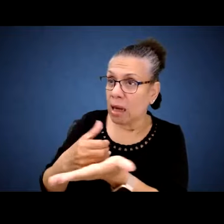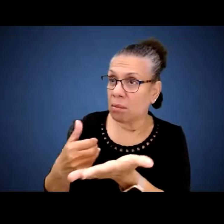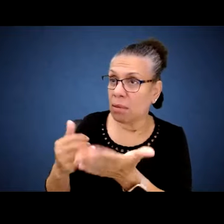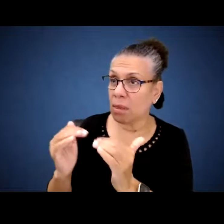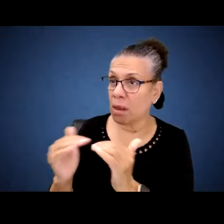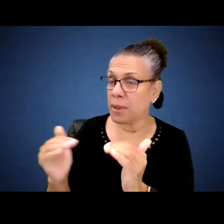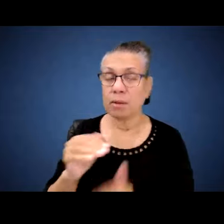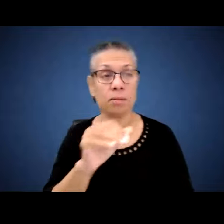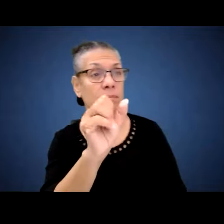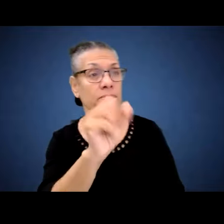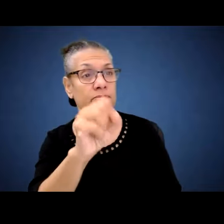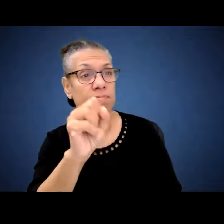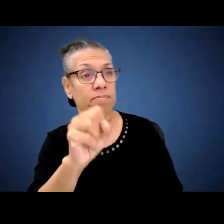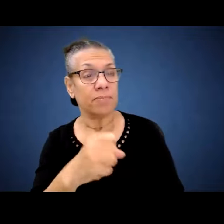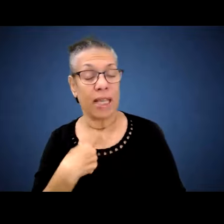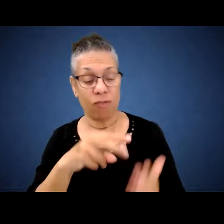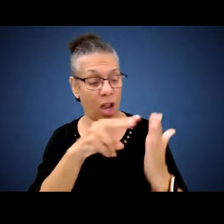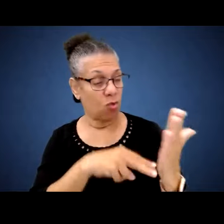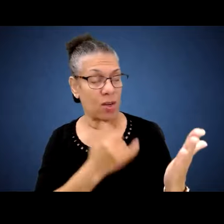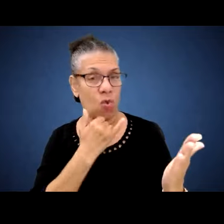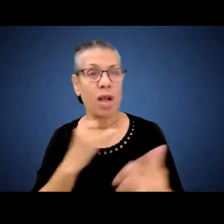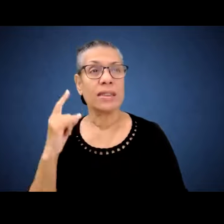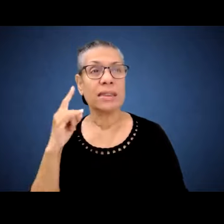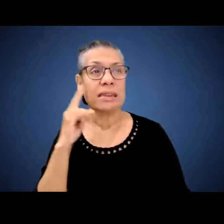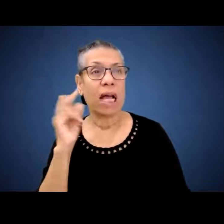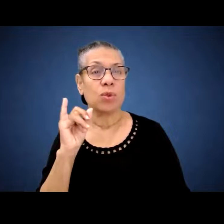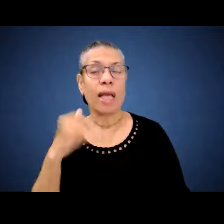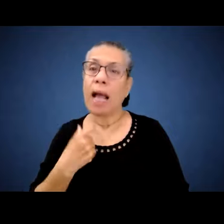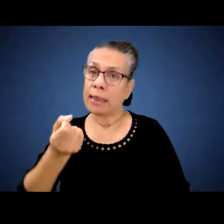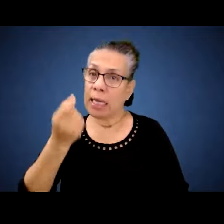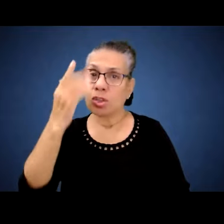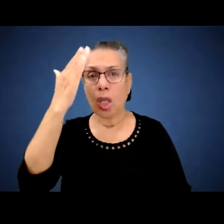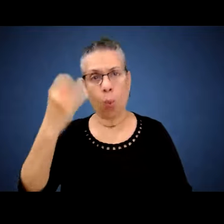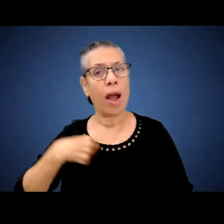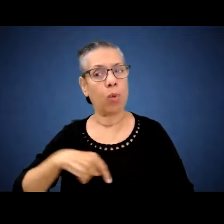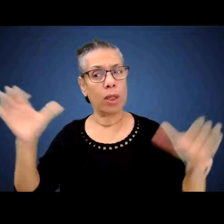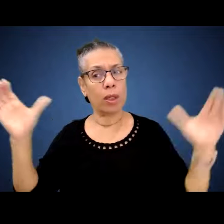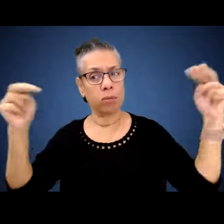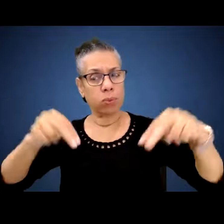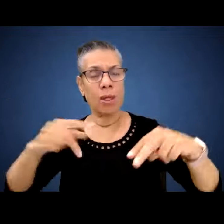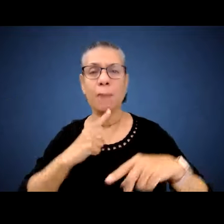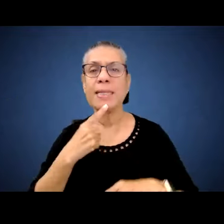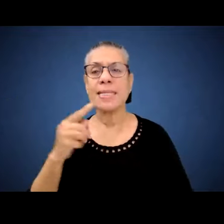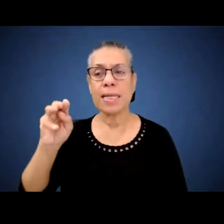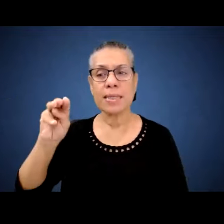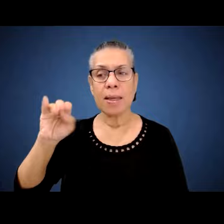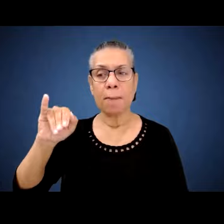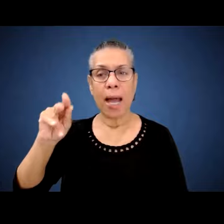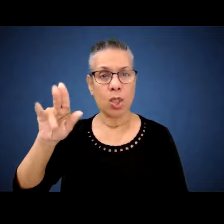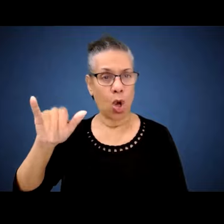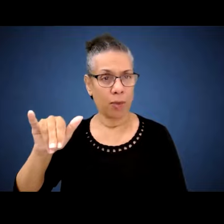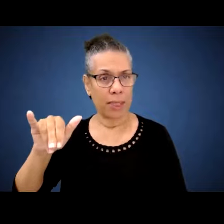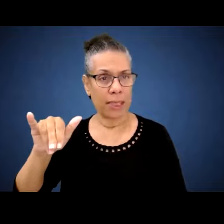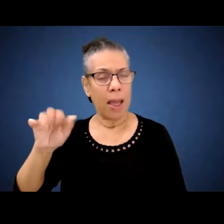Yeah, unless I'm reading it wrong, it just sounds like, I understand why we're here, but it uses the word minorities. Does that not include white